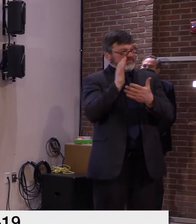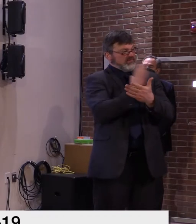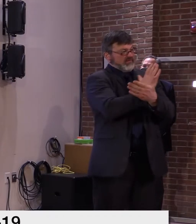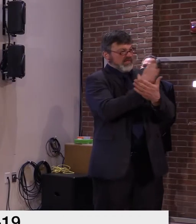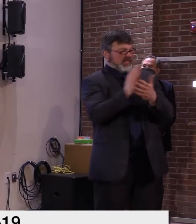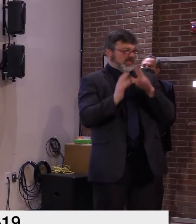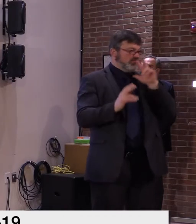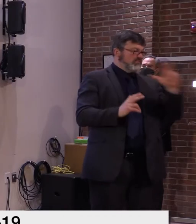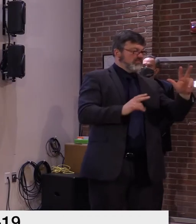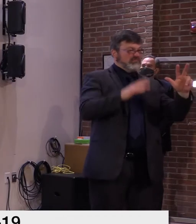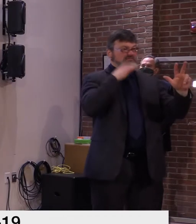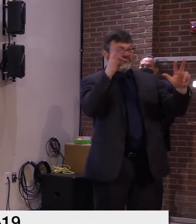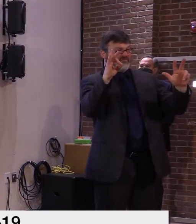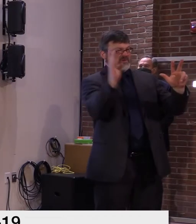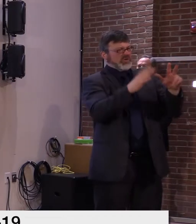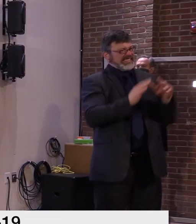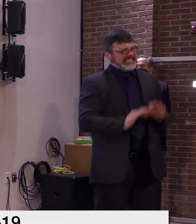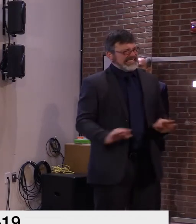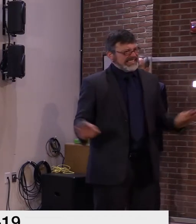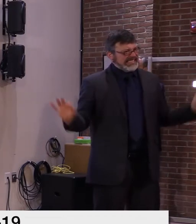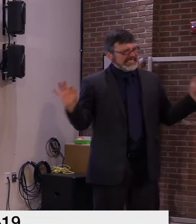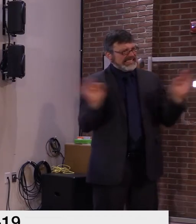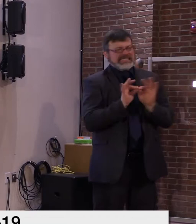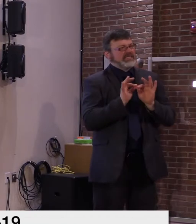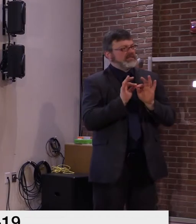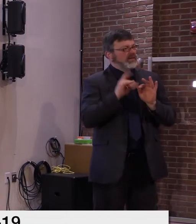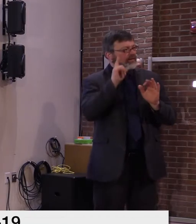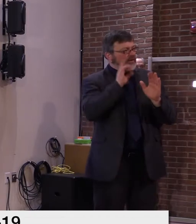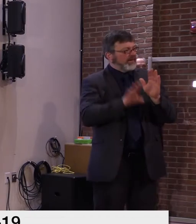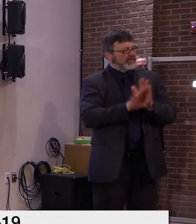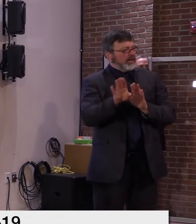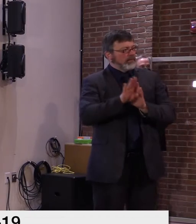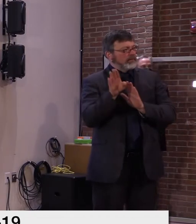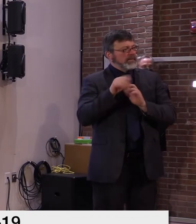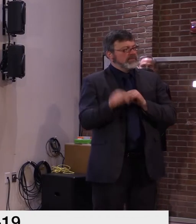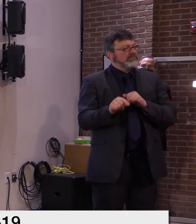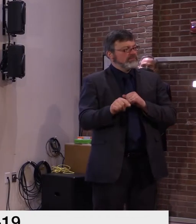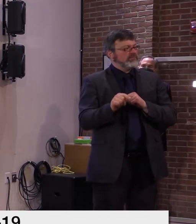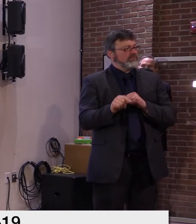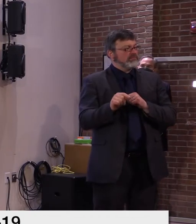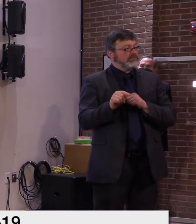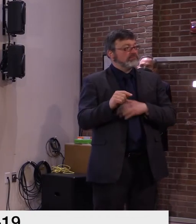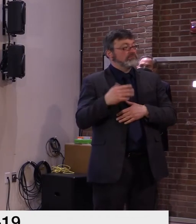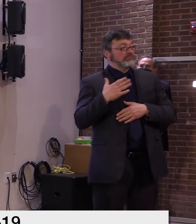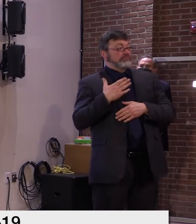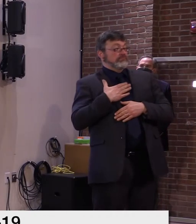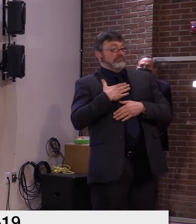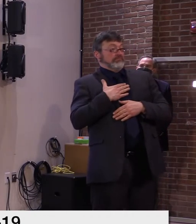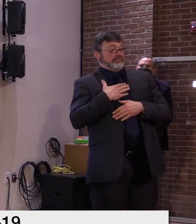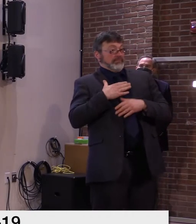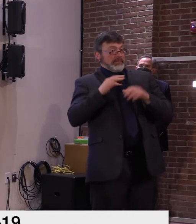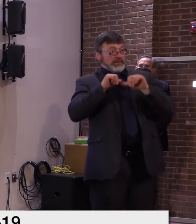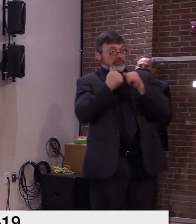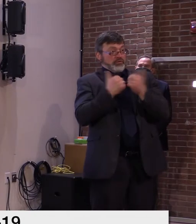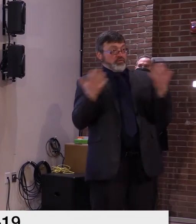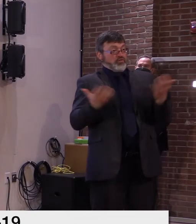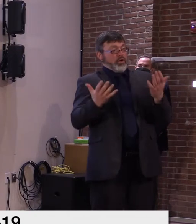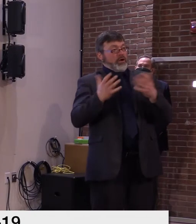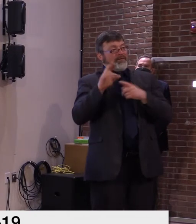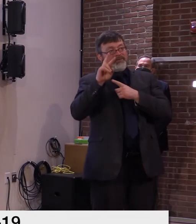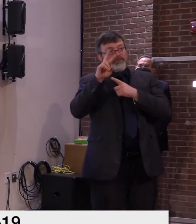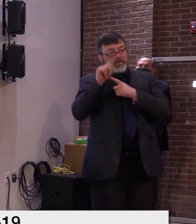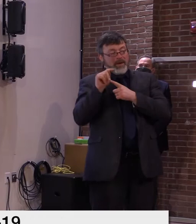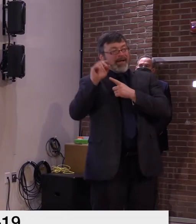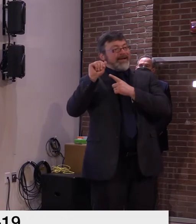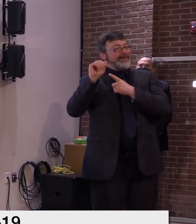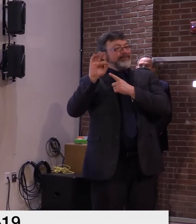with youth-serving organizations from all across the state. What I'd like to share here is recent data collected in October 2020, from